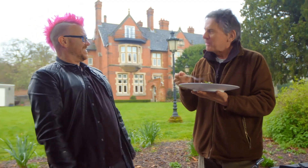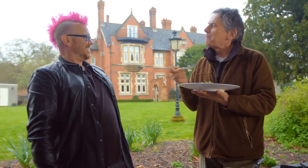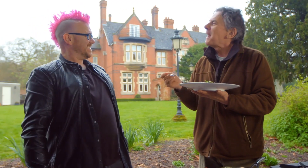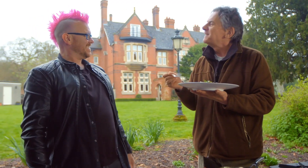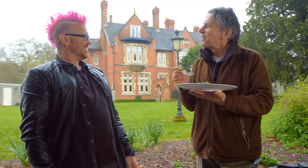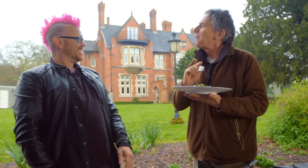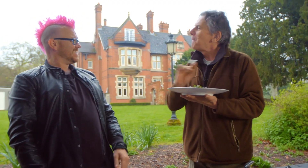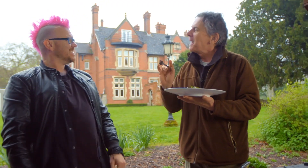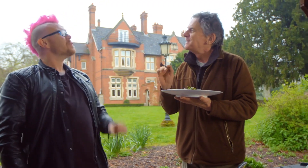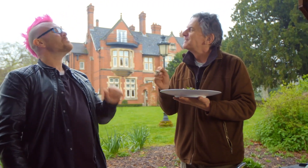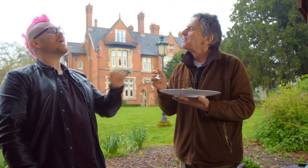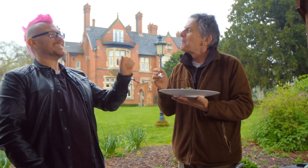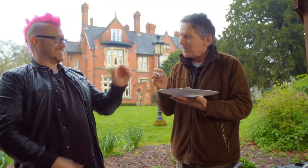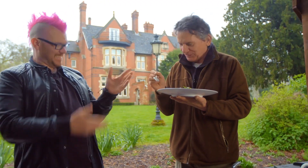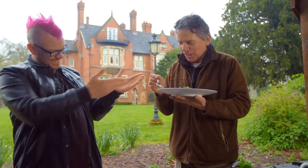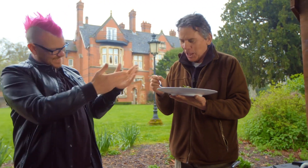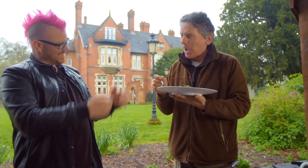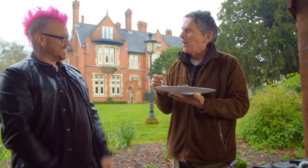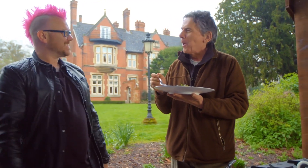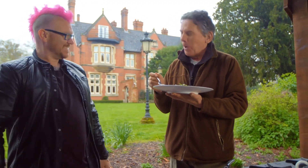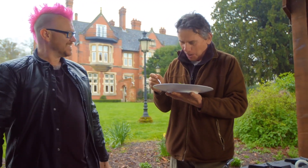the best, the best. The best.